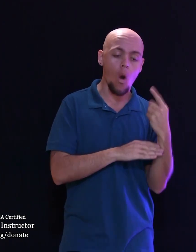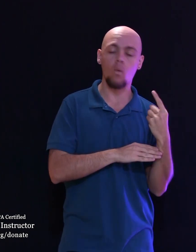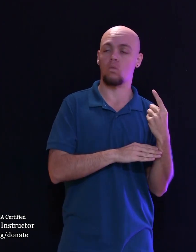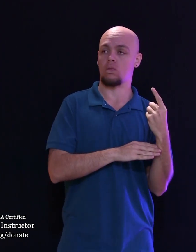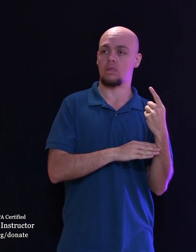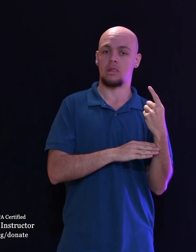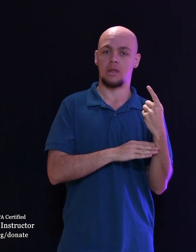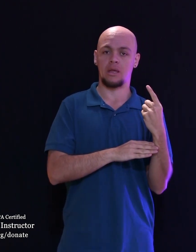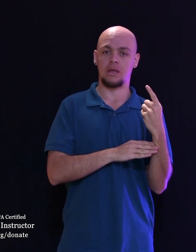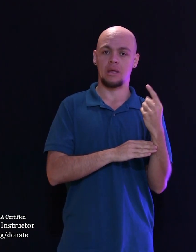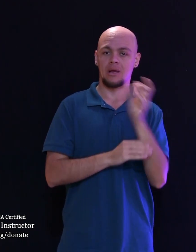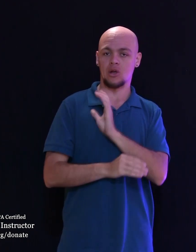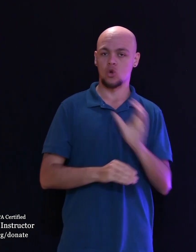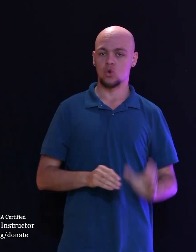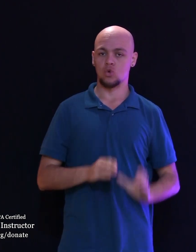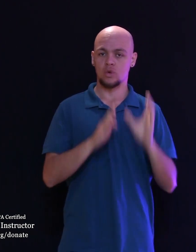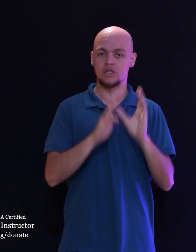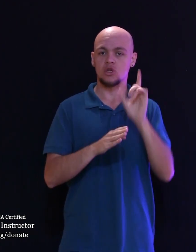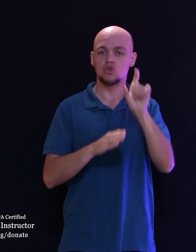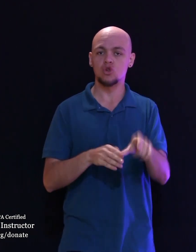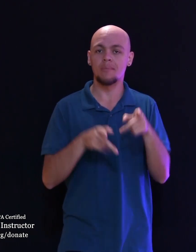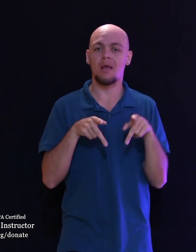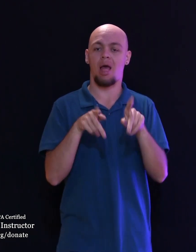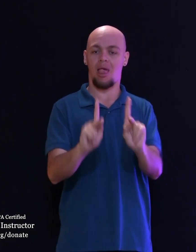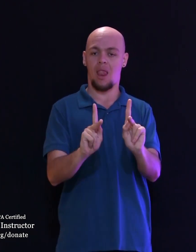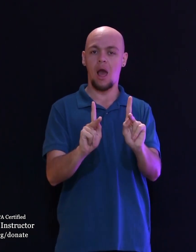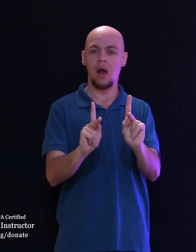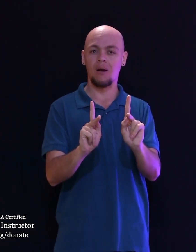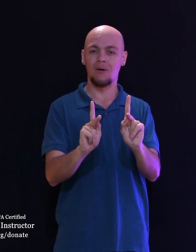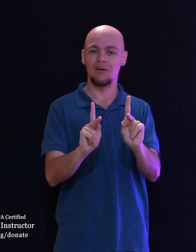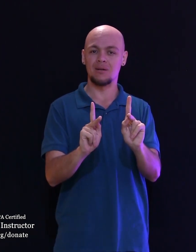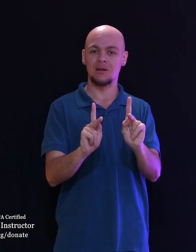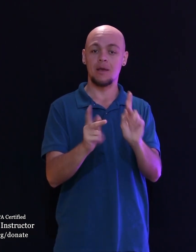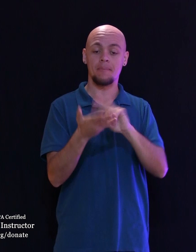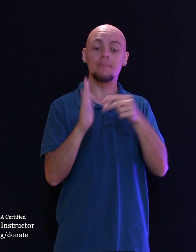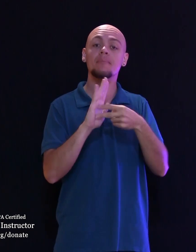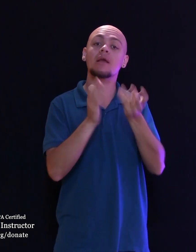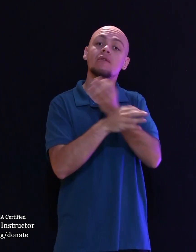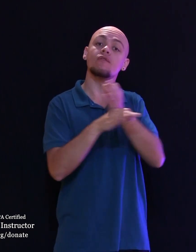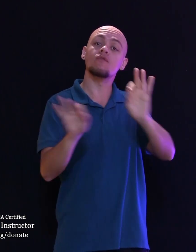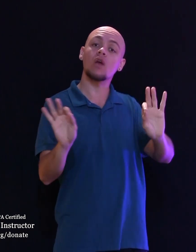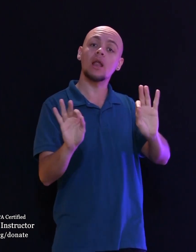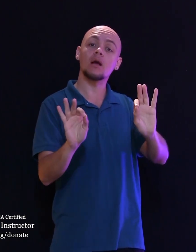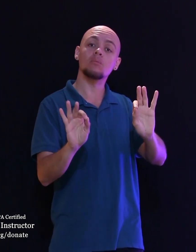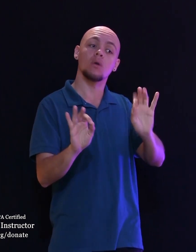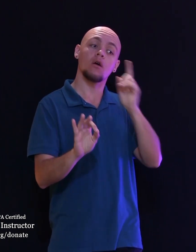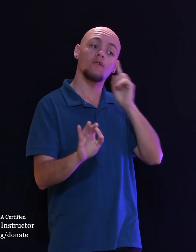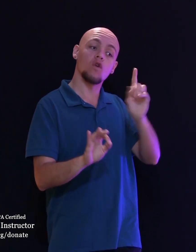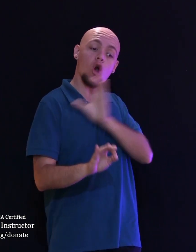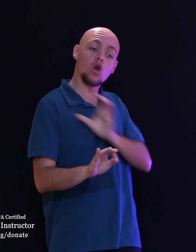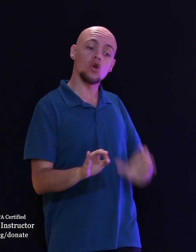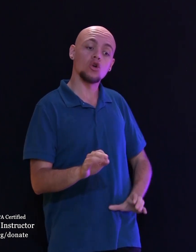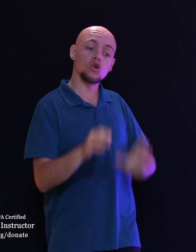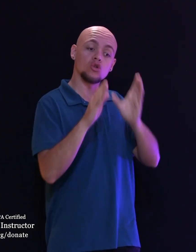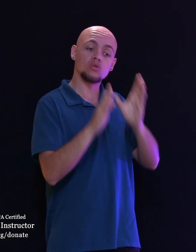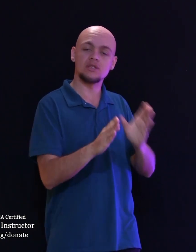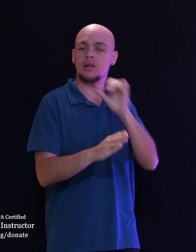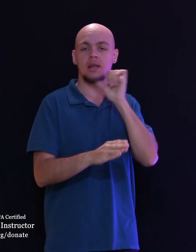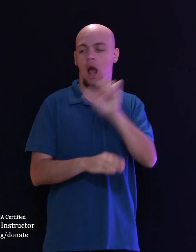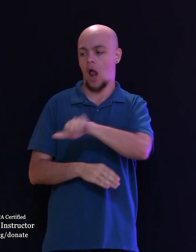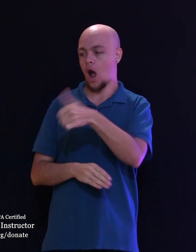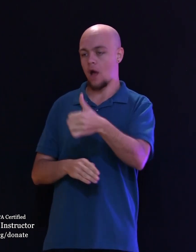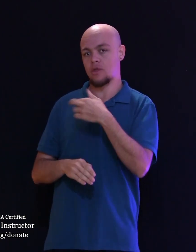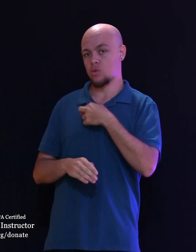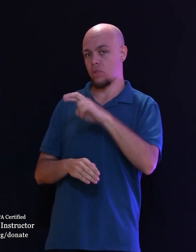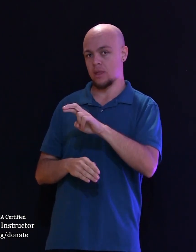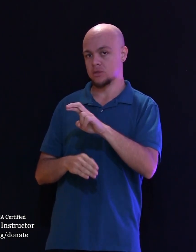other religions. See, it was meant to be freedom for Christians, not other religions. Freedom for Christians. So